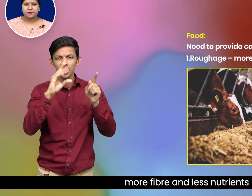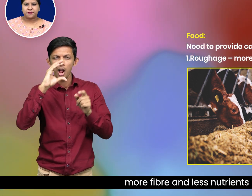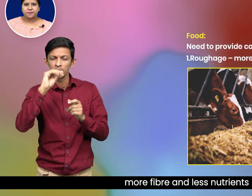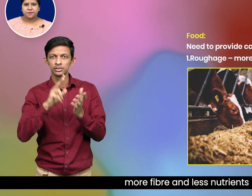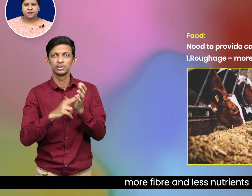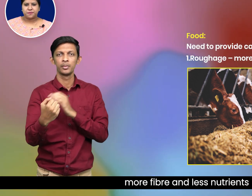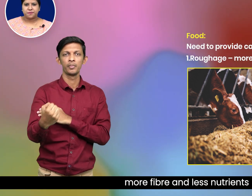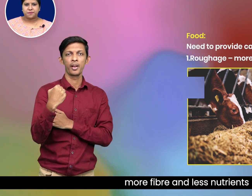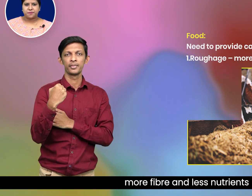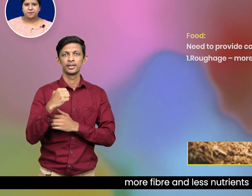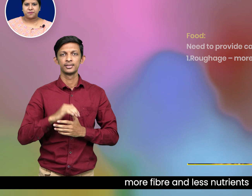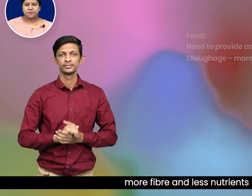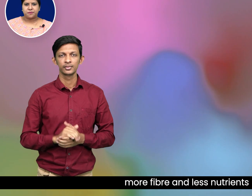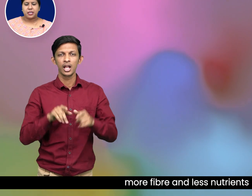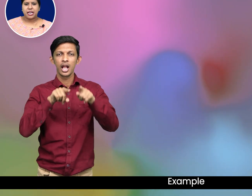nutrients.